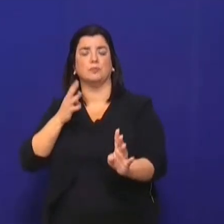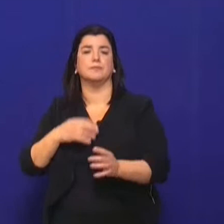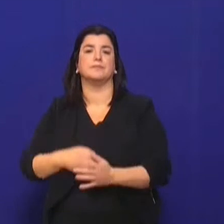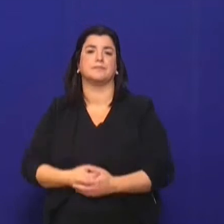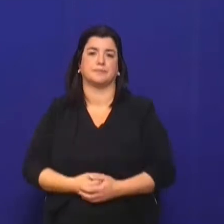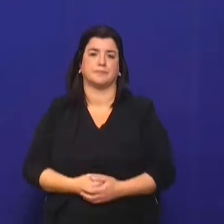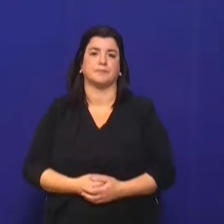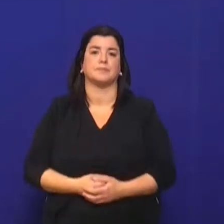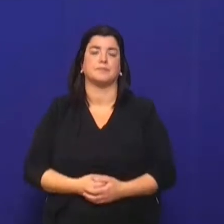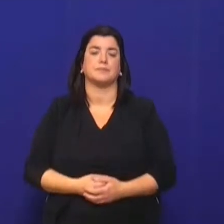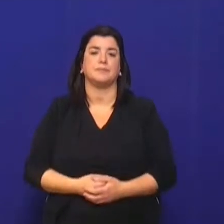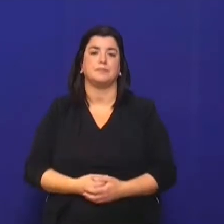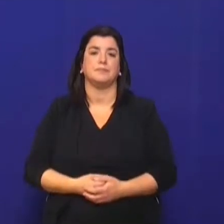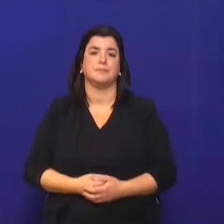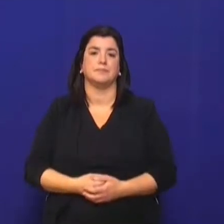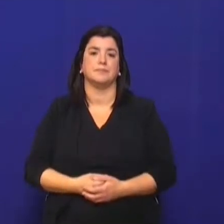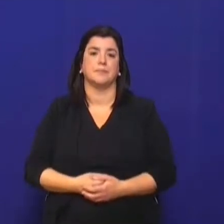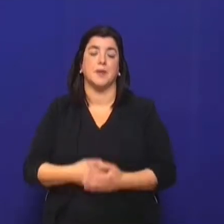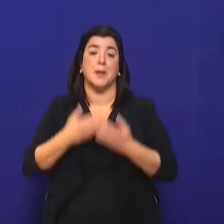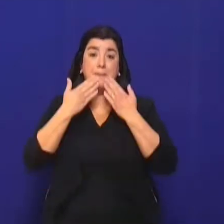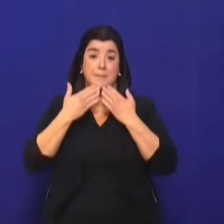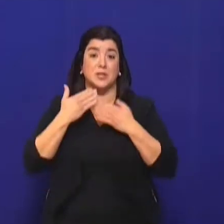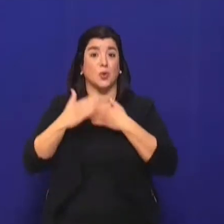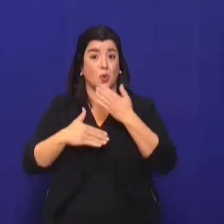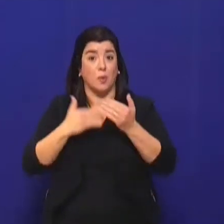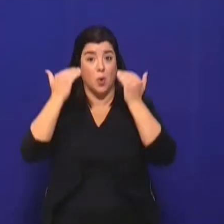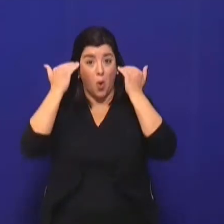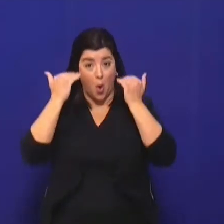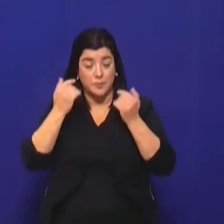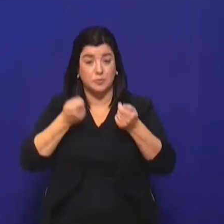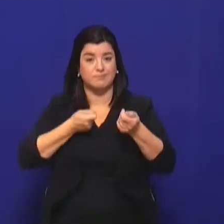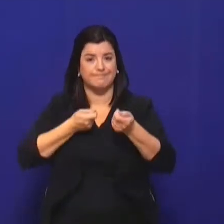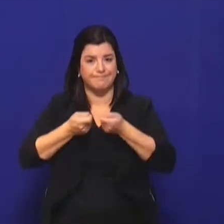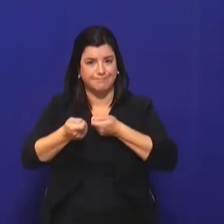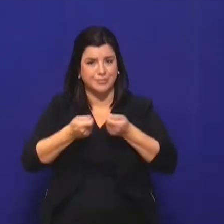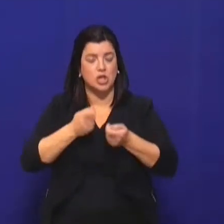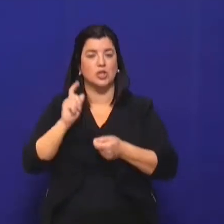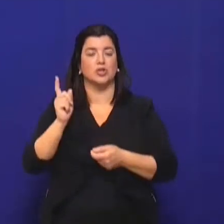flimkien. Sa dan it-tant inkomplu nsegwu l-miżuri